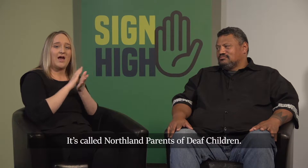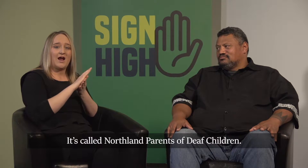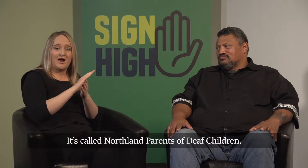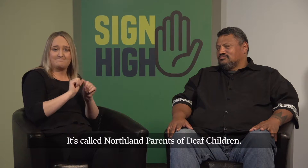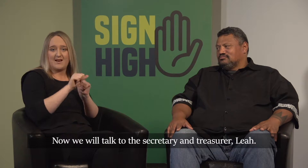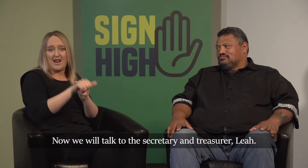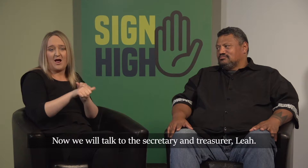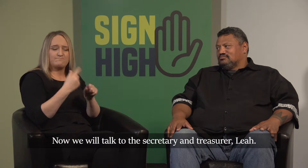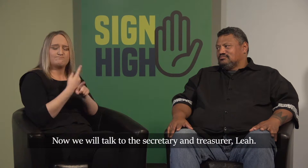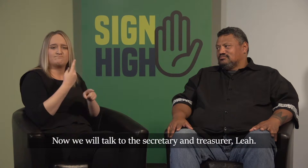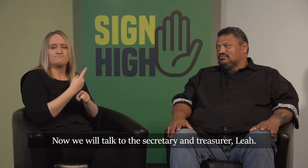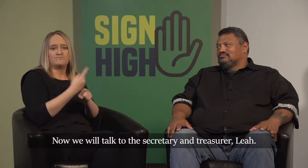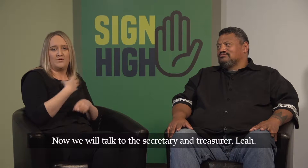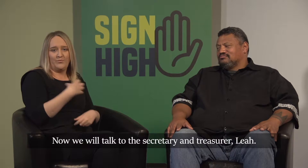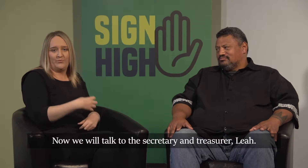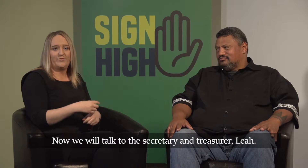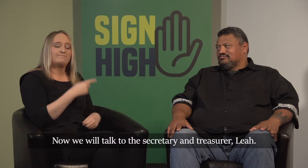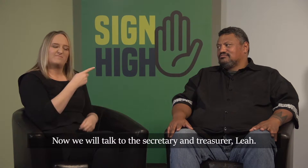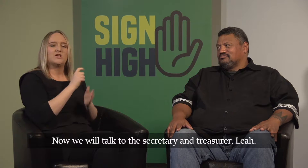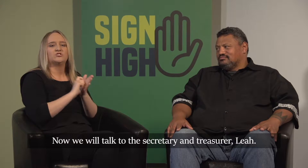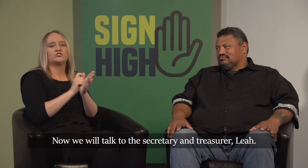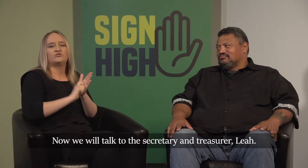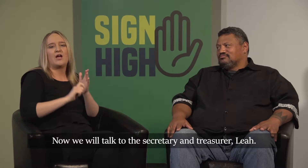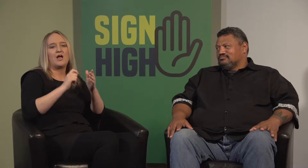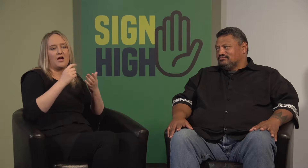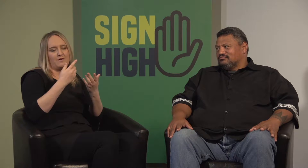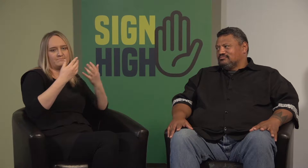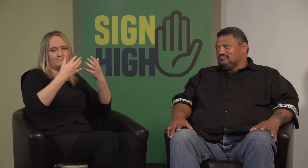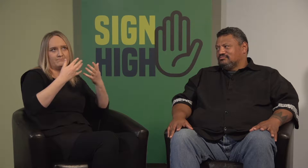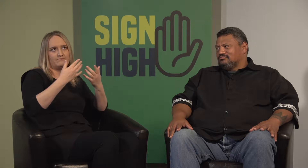Children. Now we'll talk to the Secretary and Treasurer, Leah.